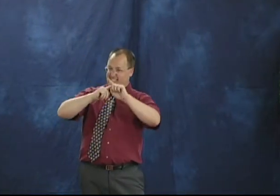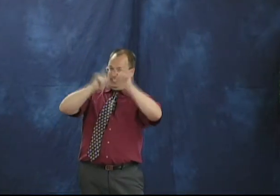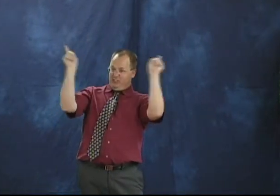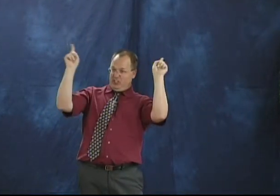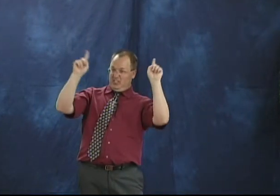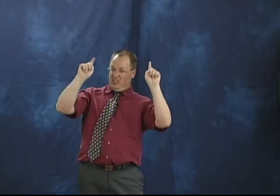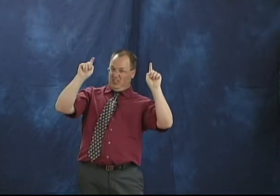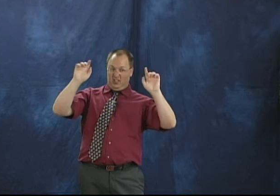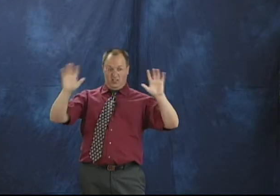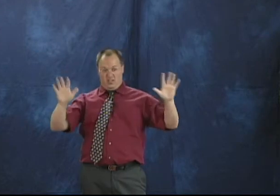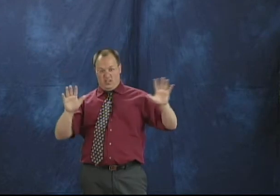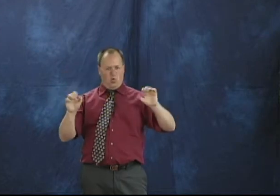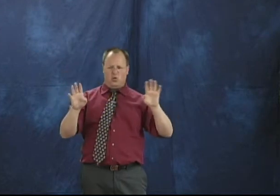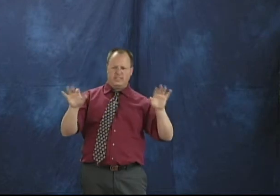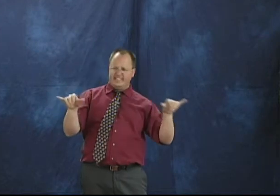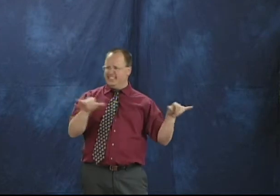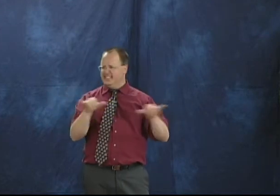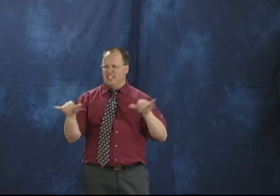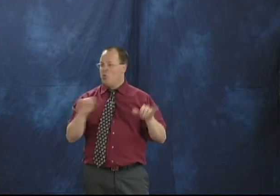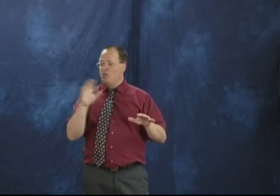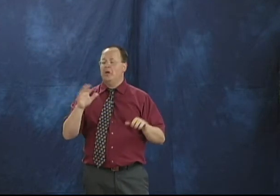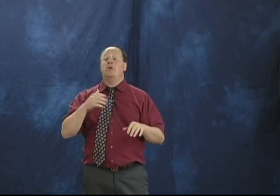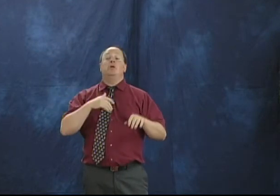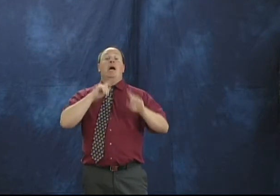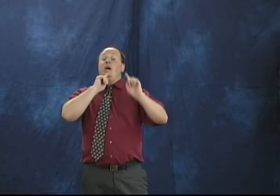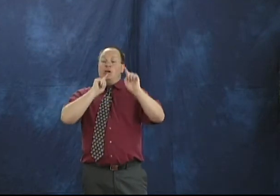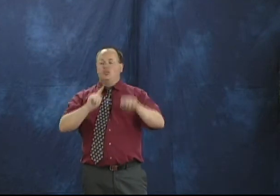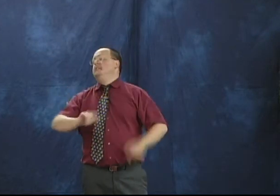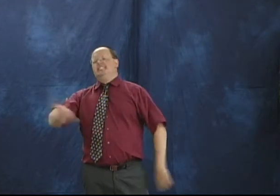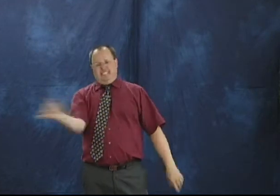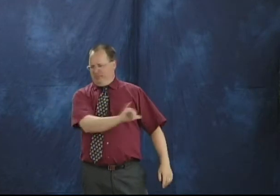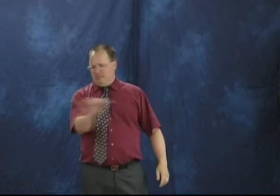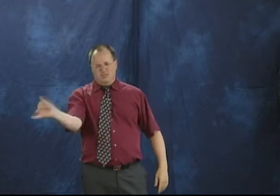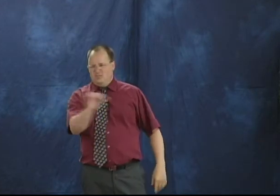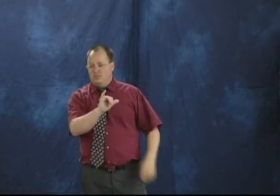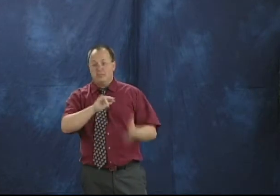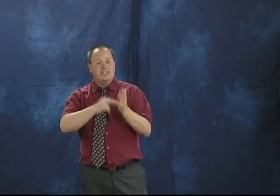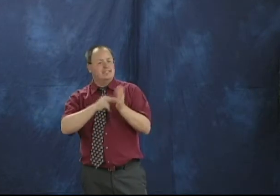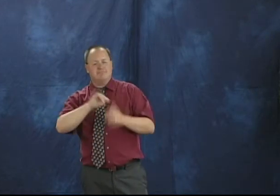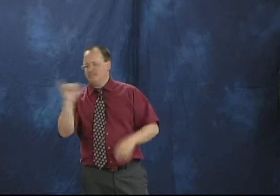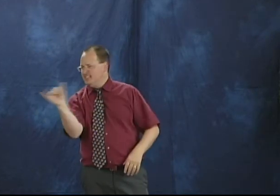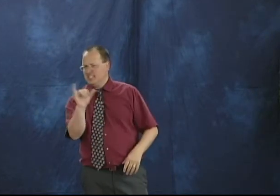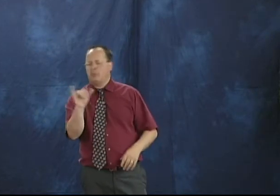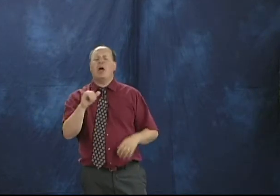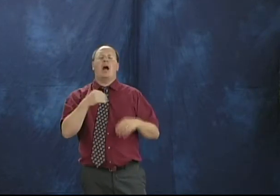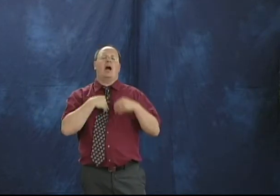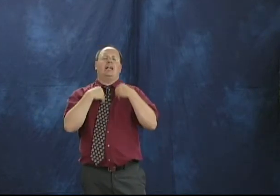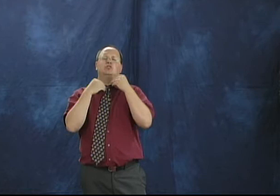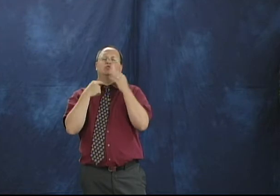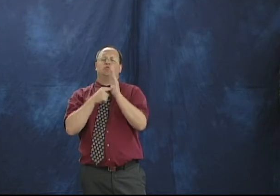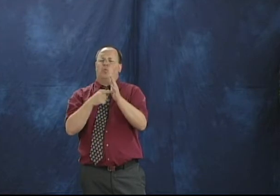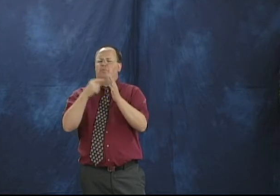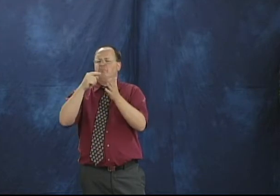And maybe you've wondered if their meanings are different, but they mean the same thing.